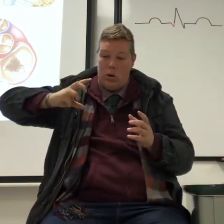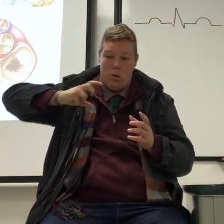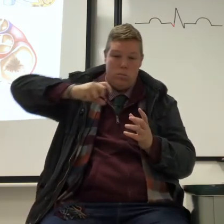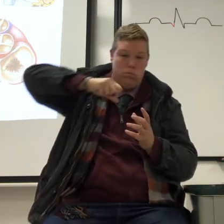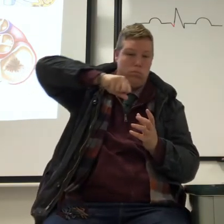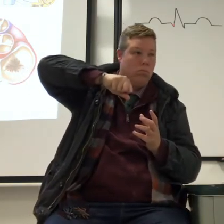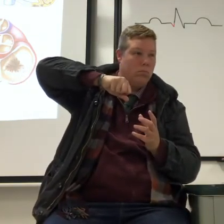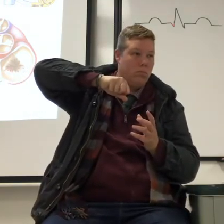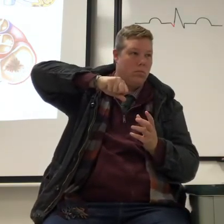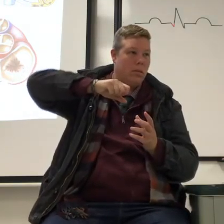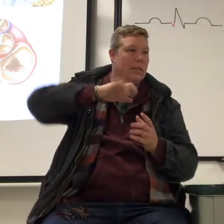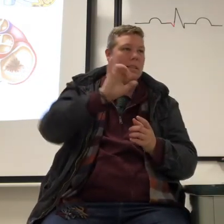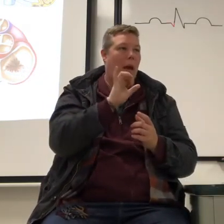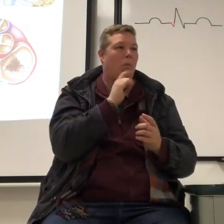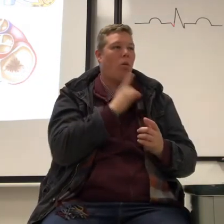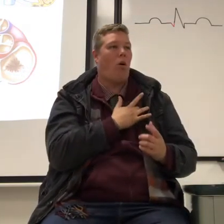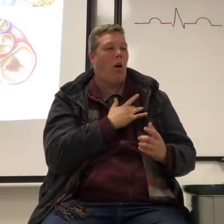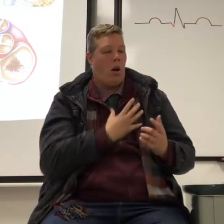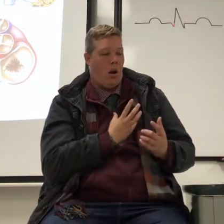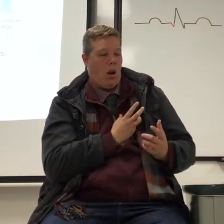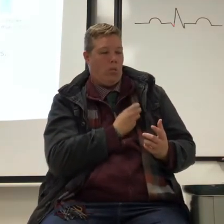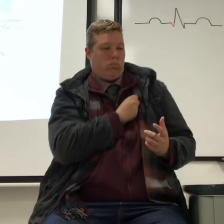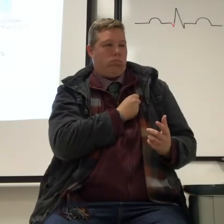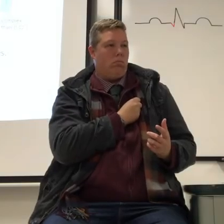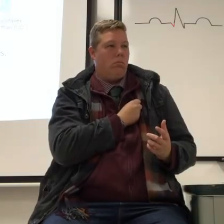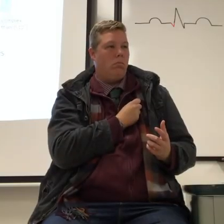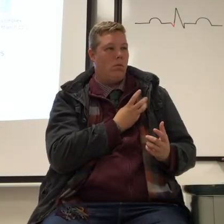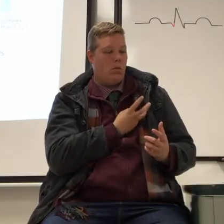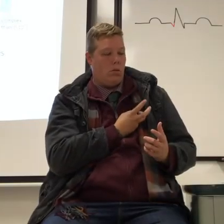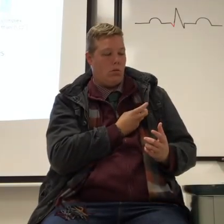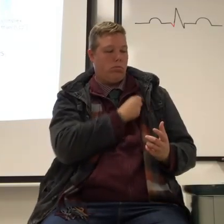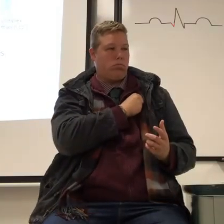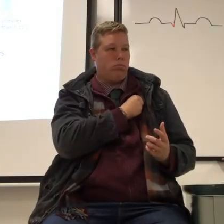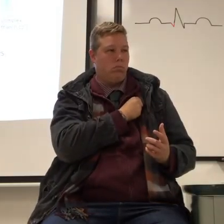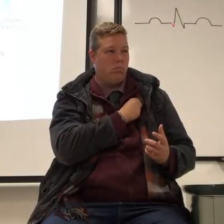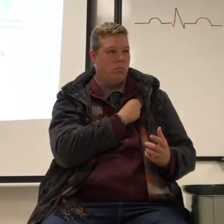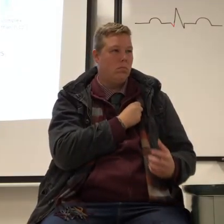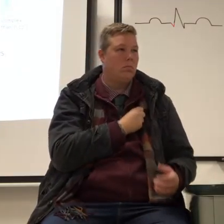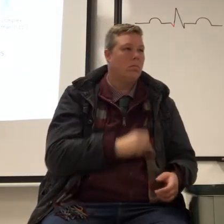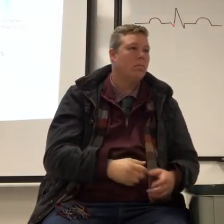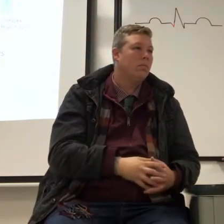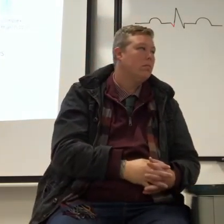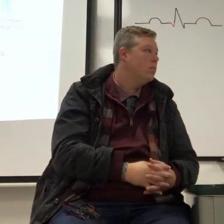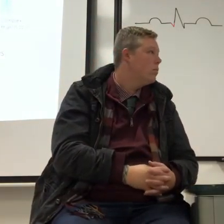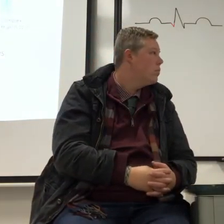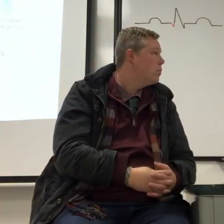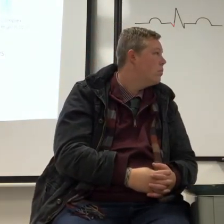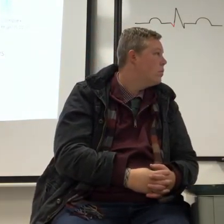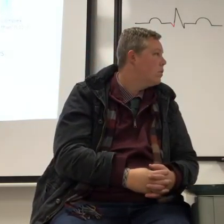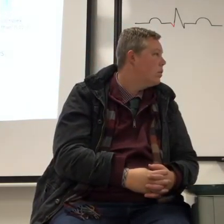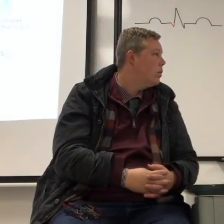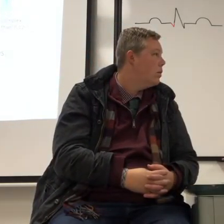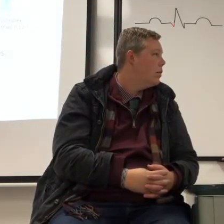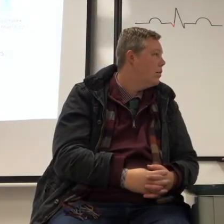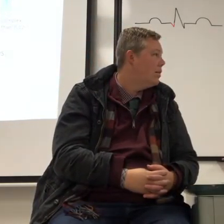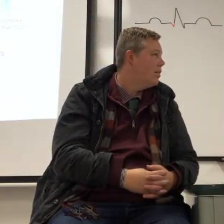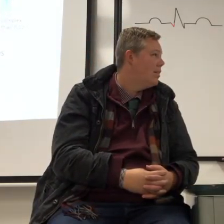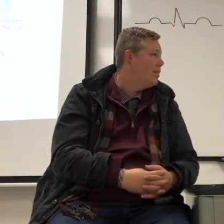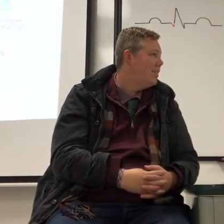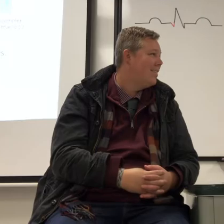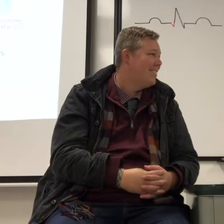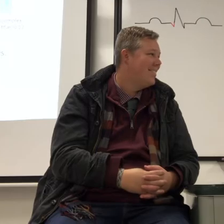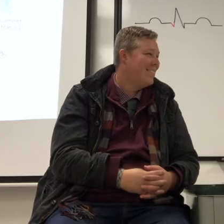that's why the heart's very efficient at pumping blood. You squeeze from the bottom up. And so as the signal spreads through